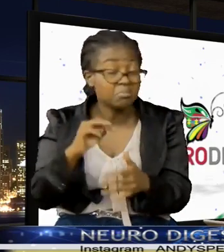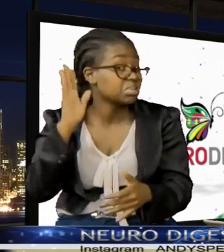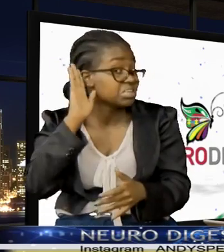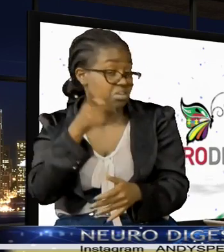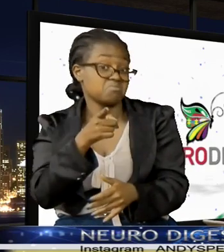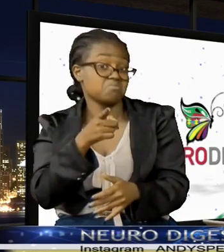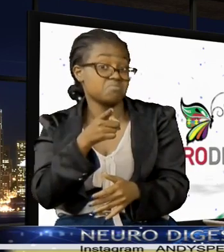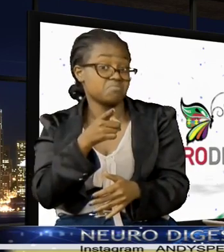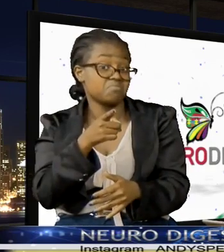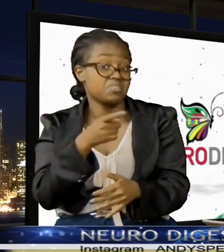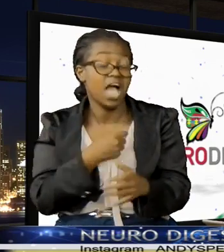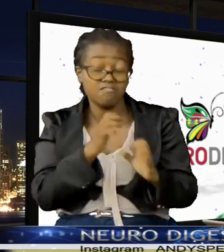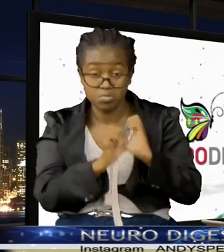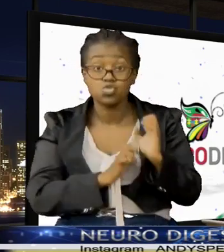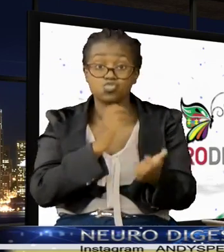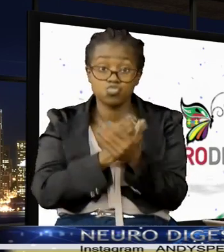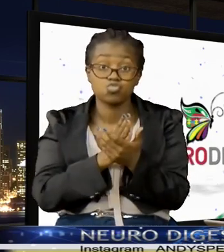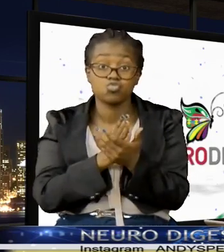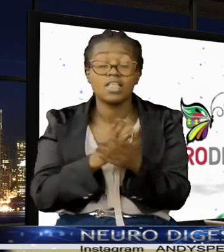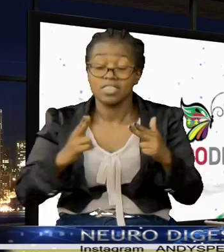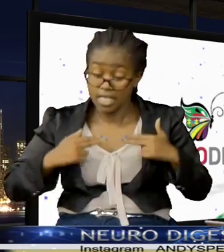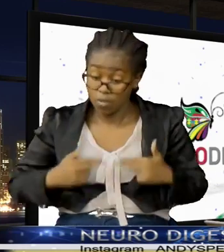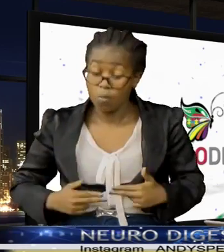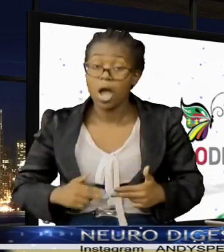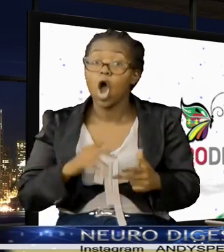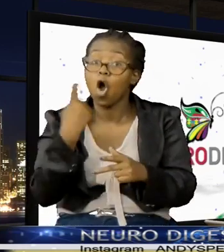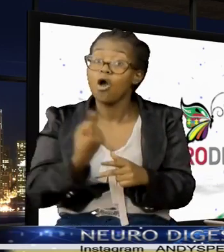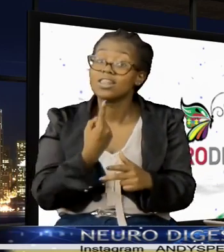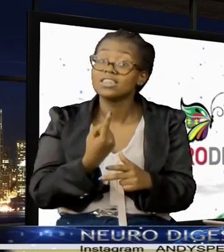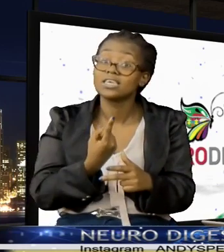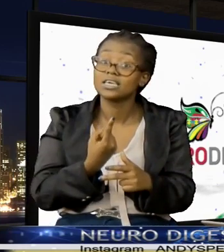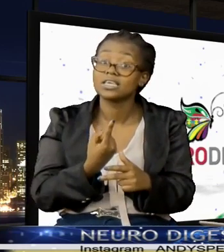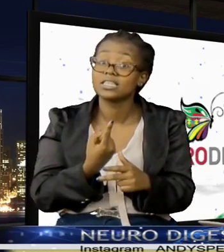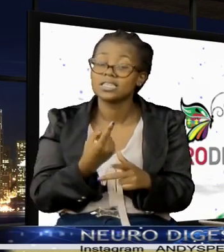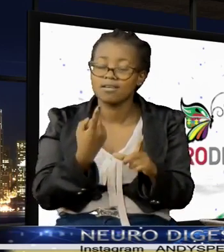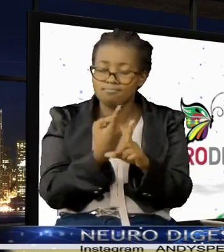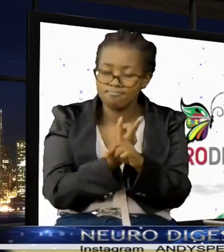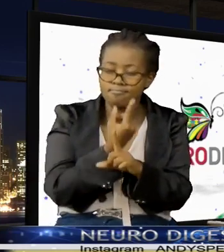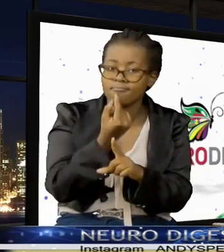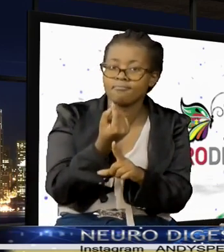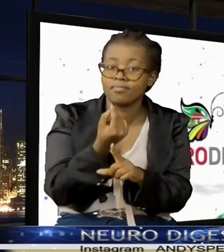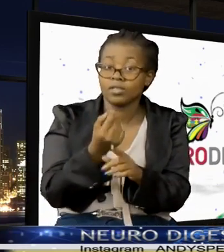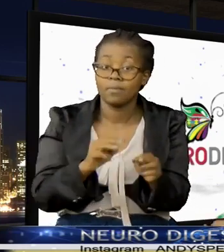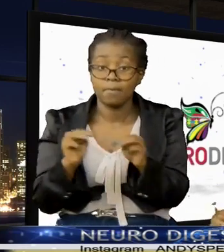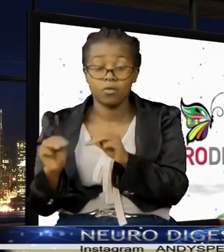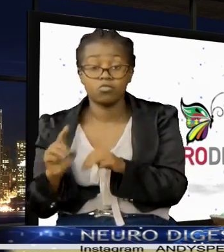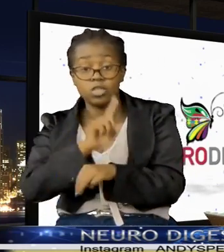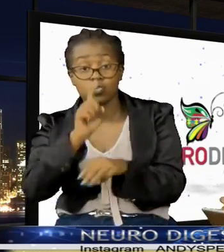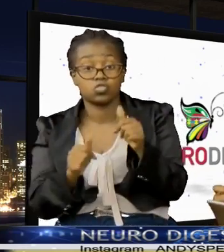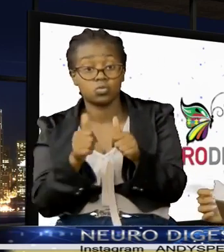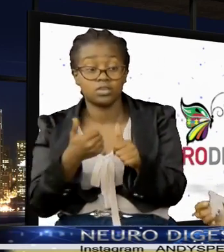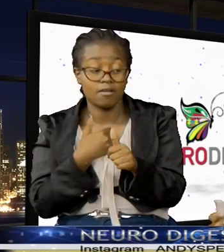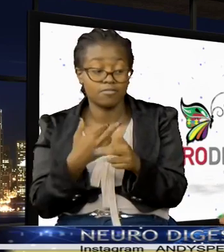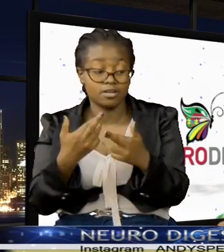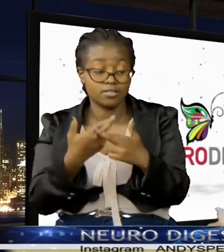you. They still have emotions. They're human. The only thing is they're a bit different. Let me move to a question that we